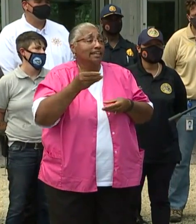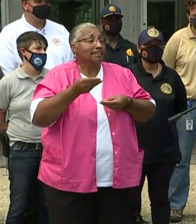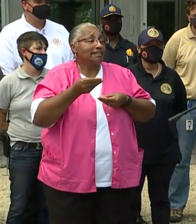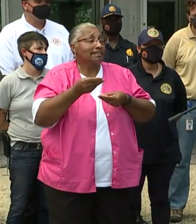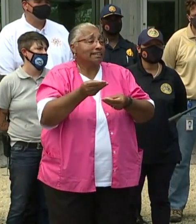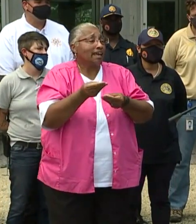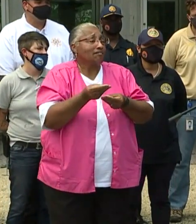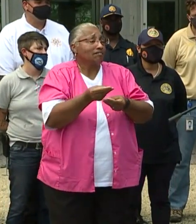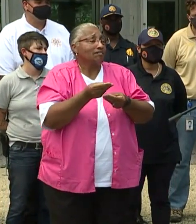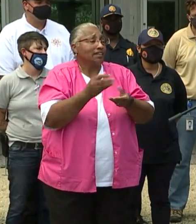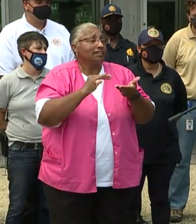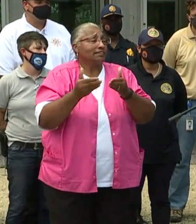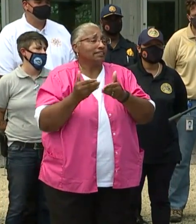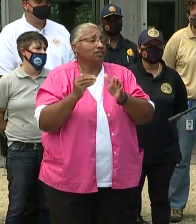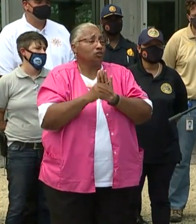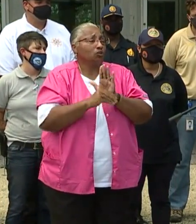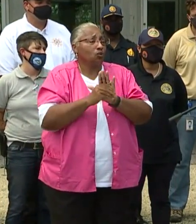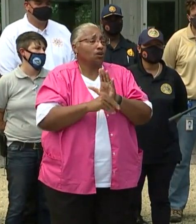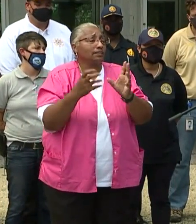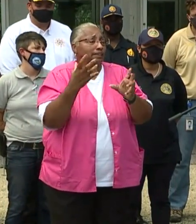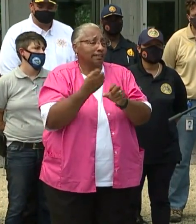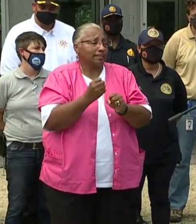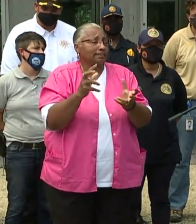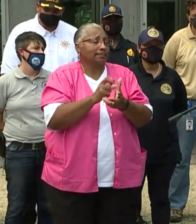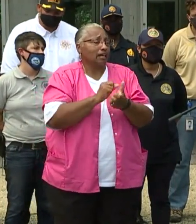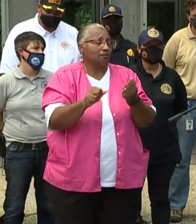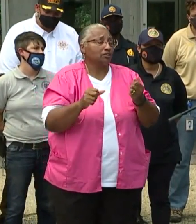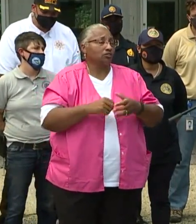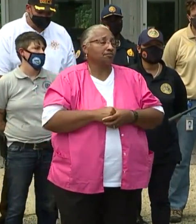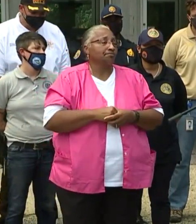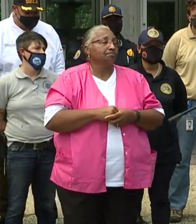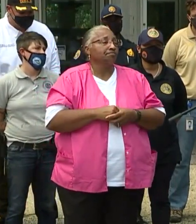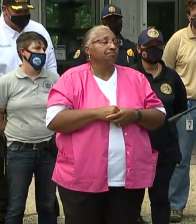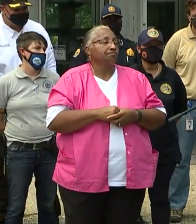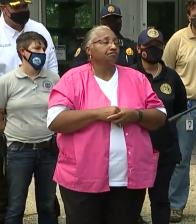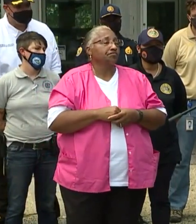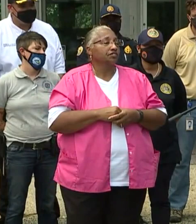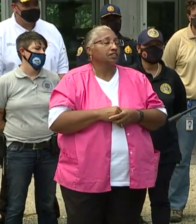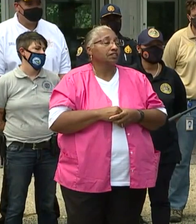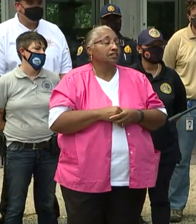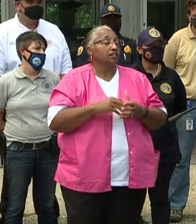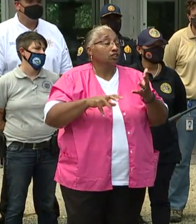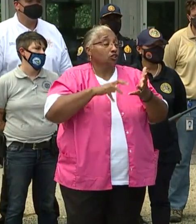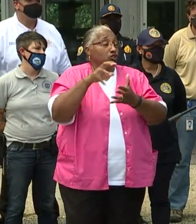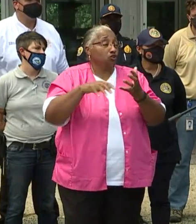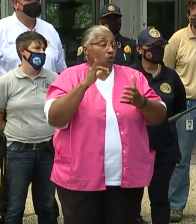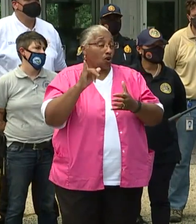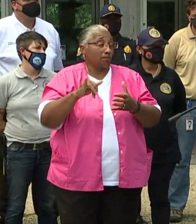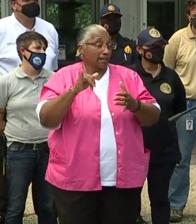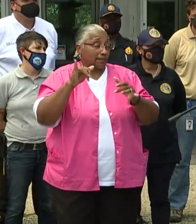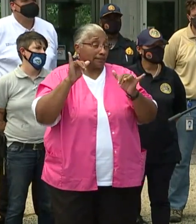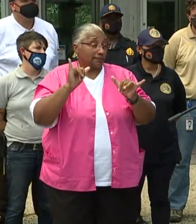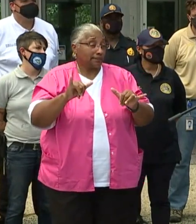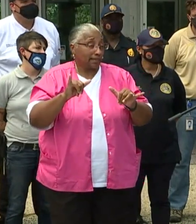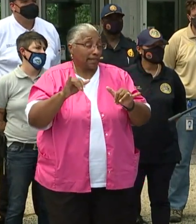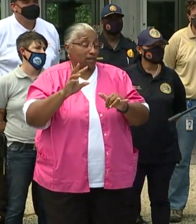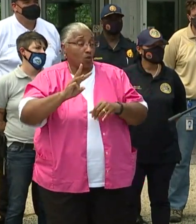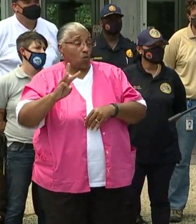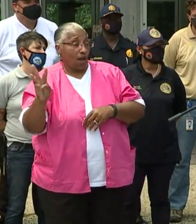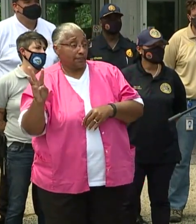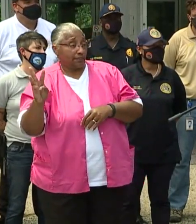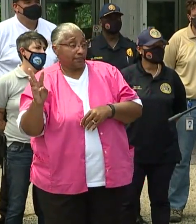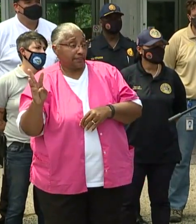sustained damage. The catastrophic damage that and of the storm that hung over west of